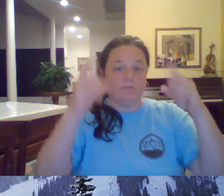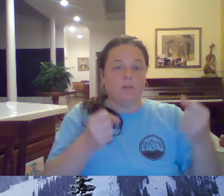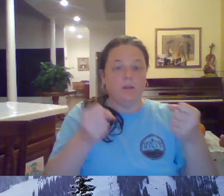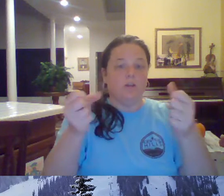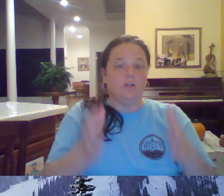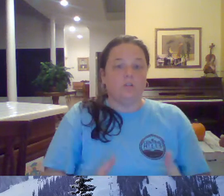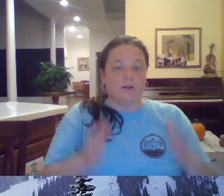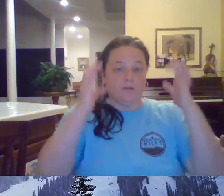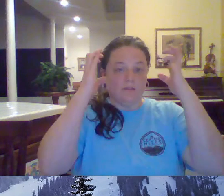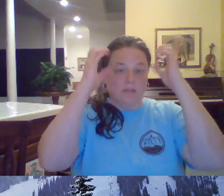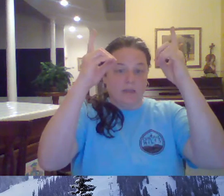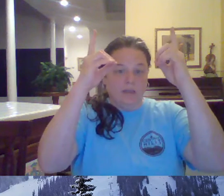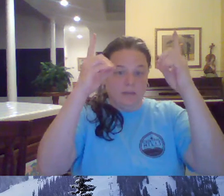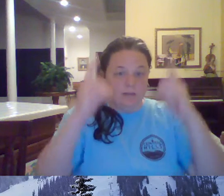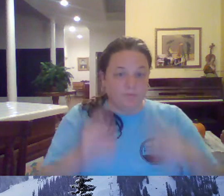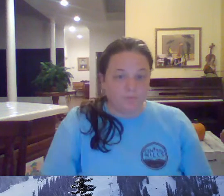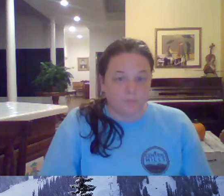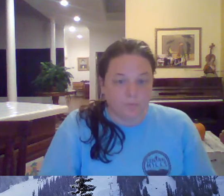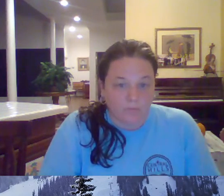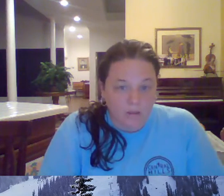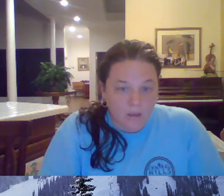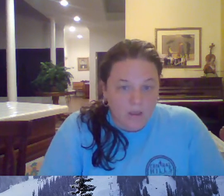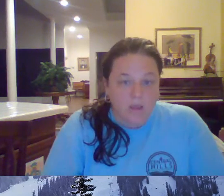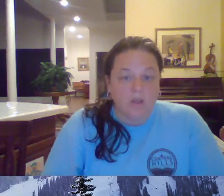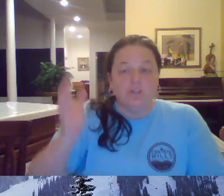Education. Driver's ed.